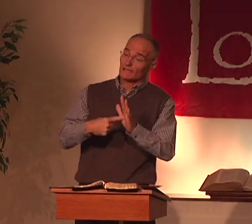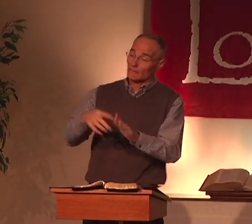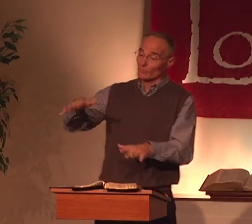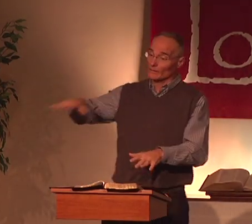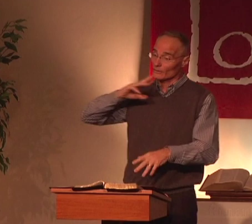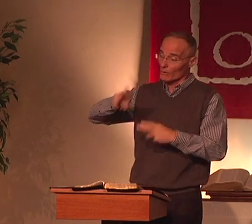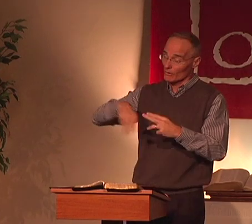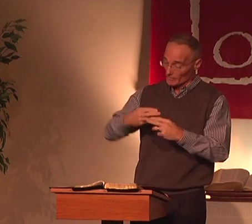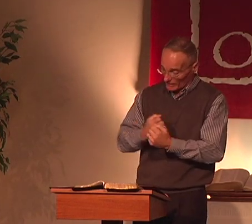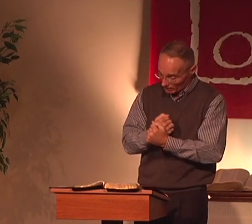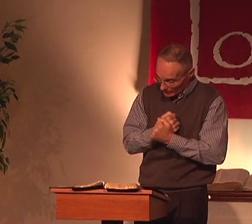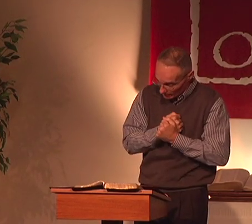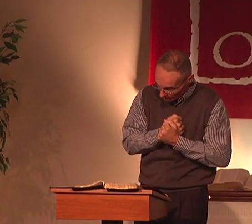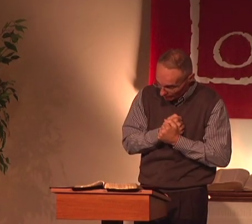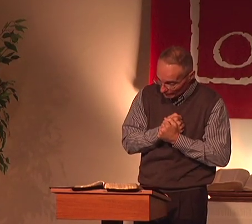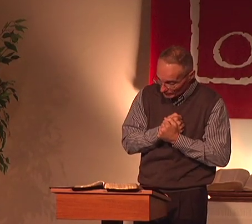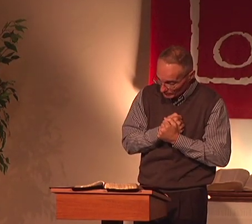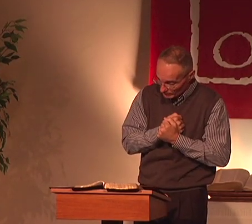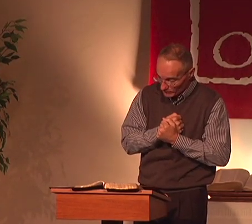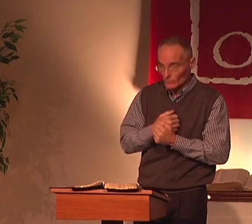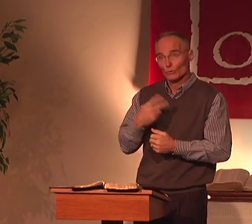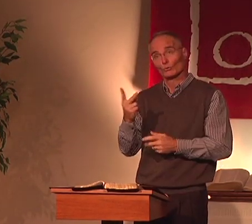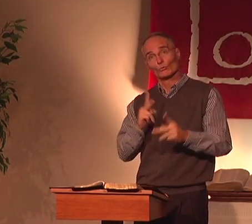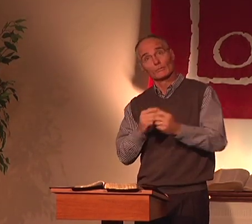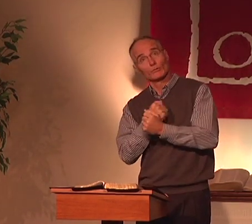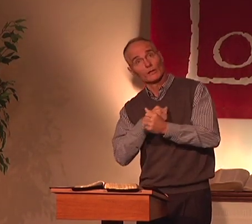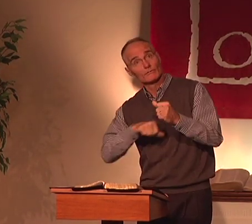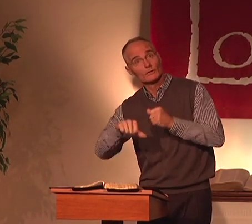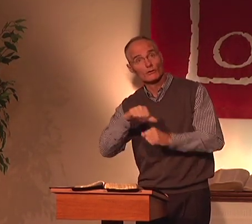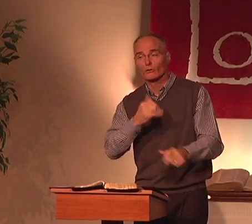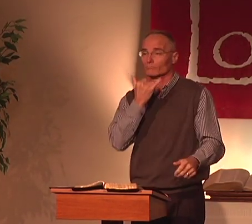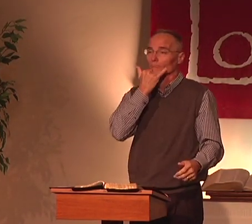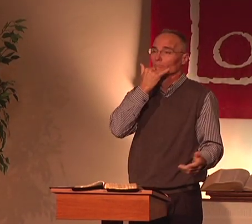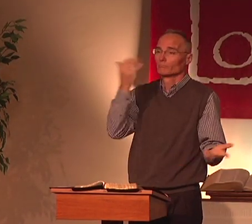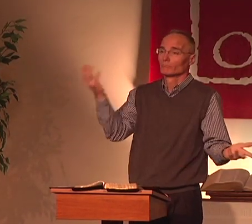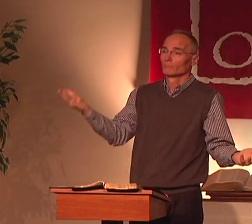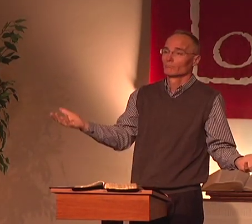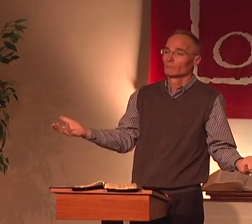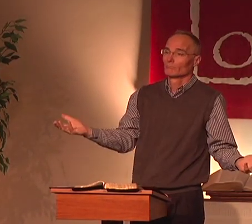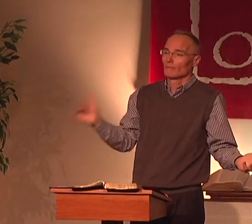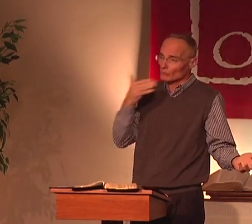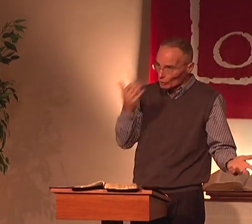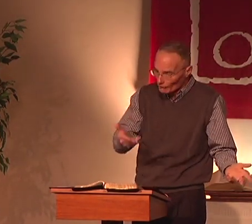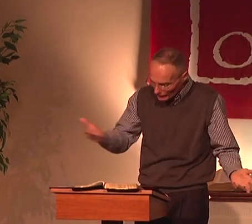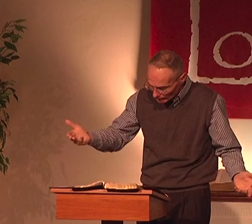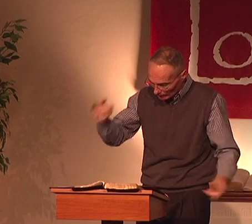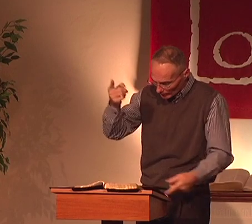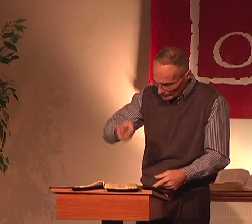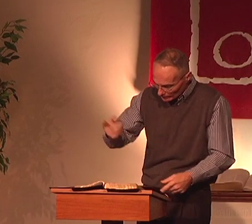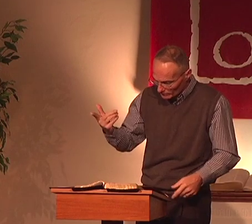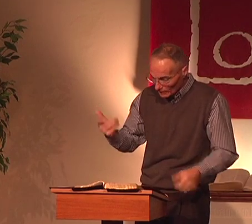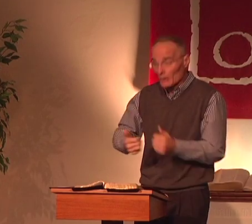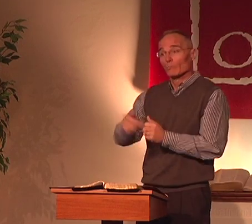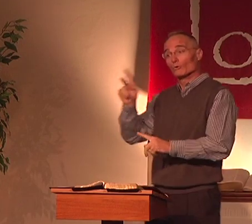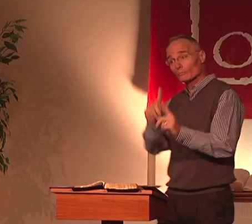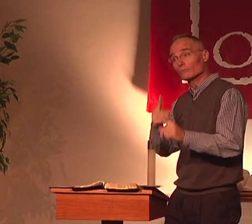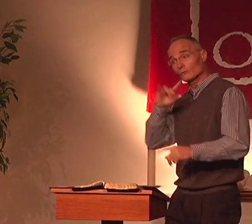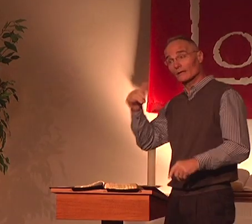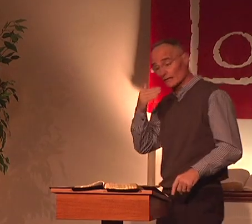So for example You're talking about love Two people love each other What's wrong with that That's a good thing Right And